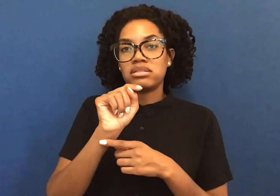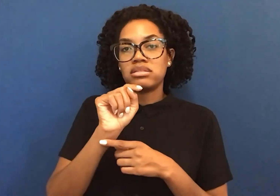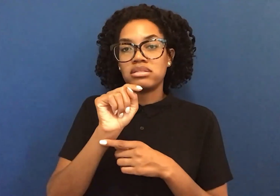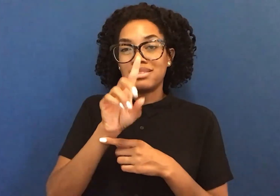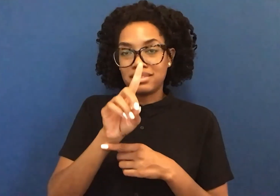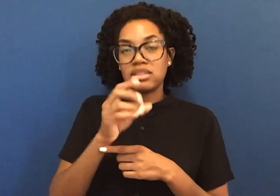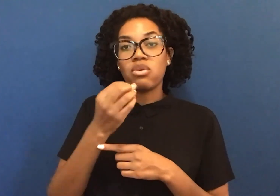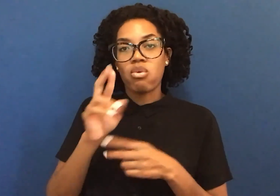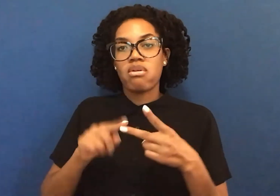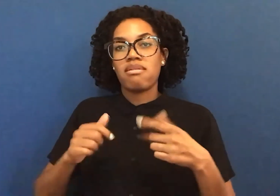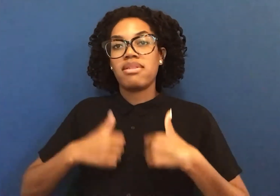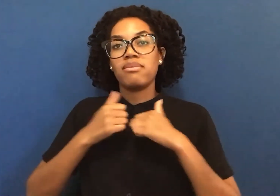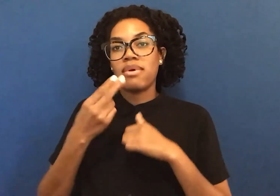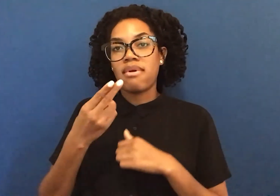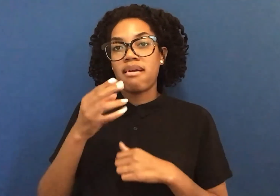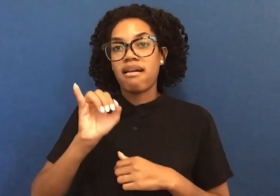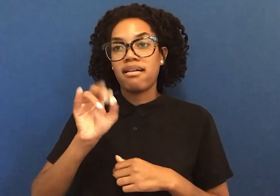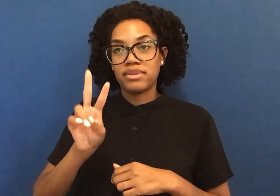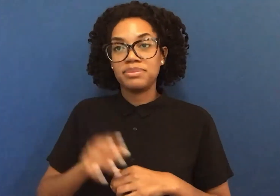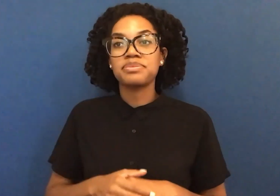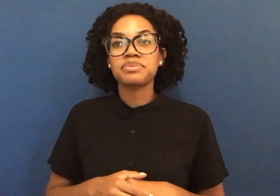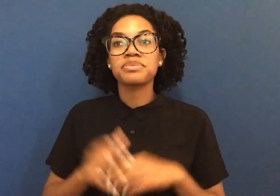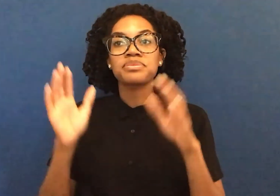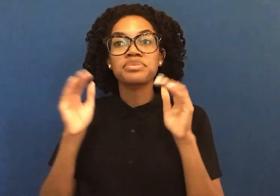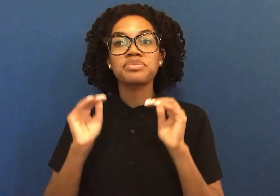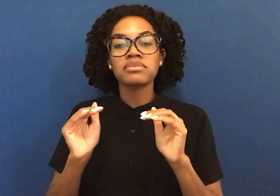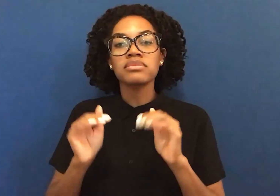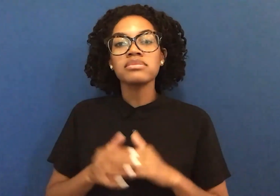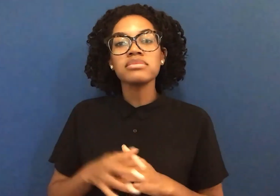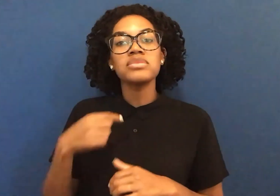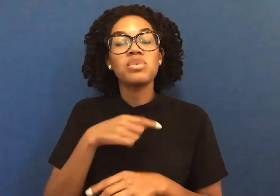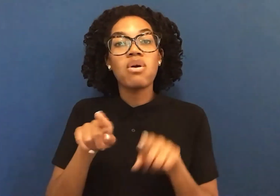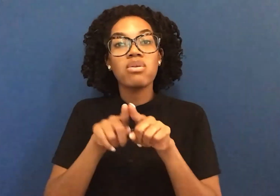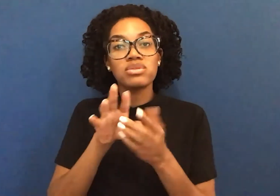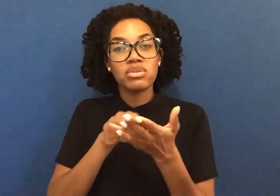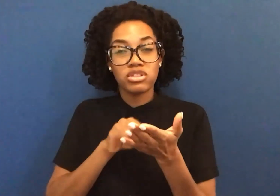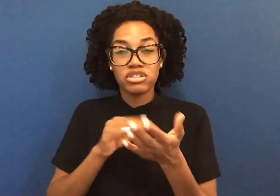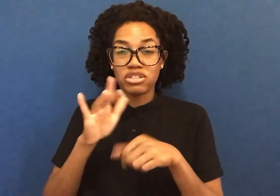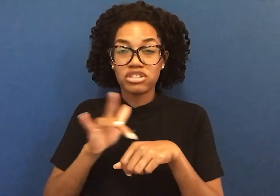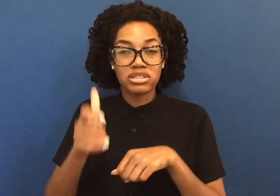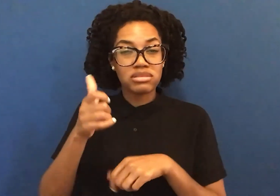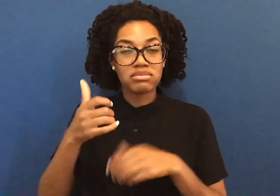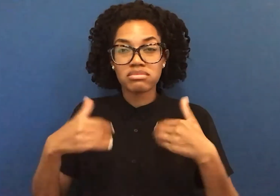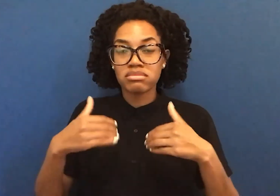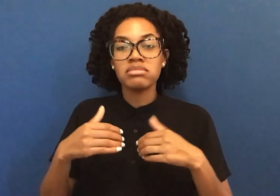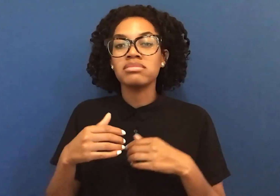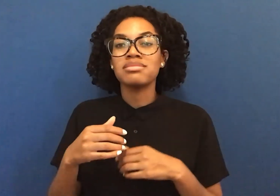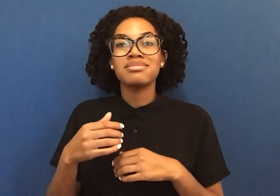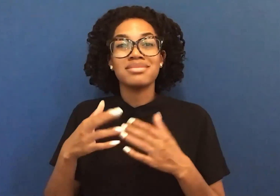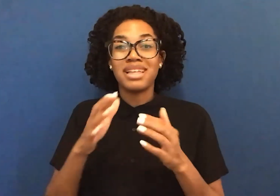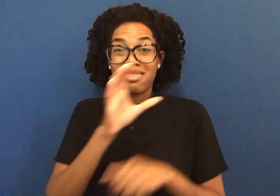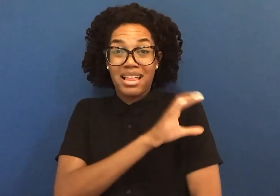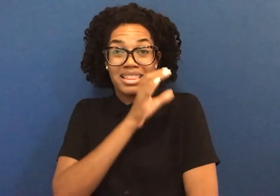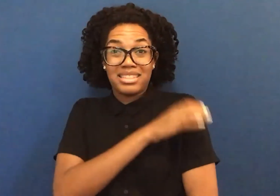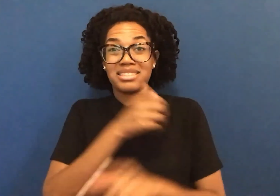also learned very early on that the situation for sexual health clinics on the ground is dire. They've been absolutely slammed. I think